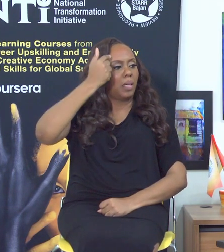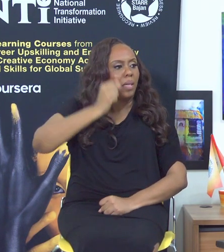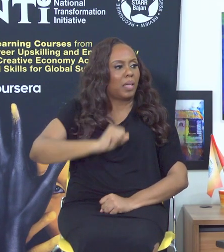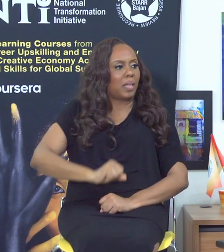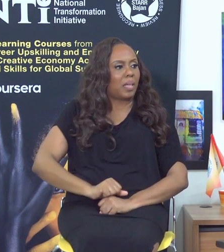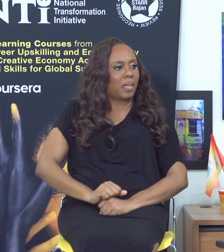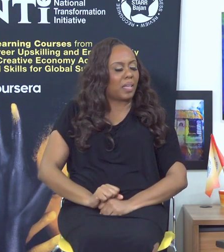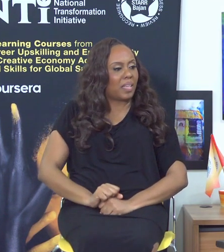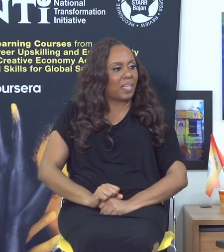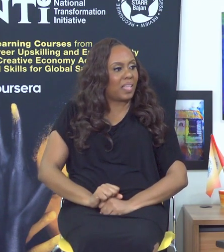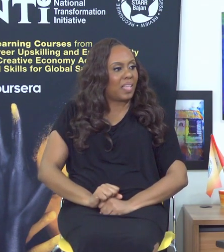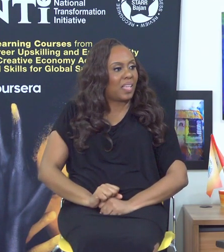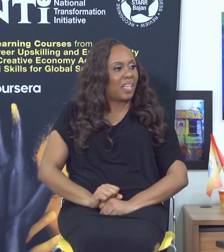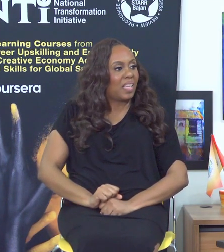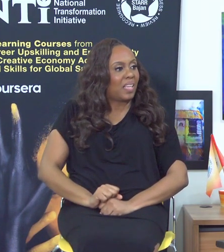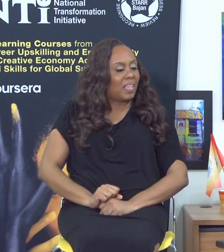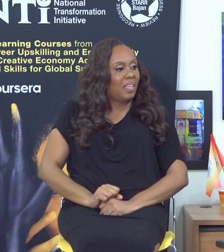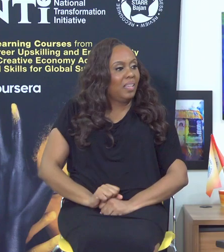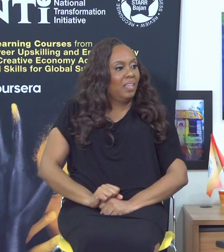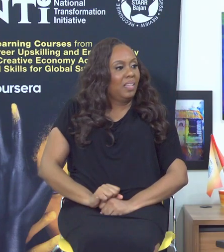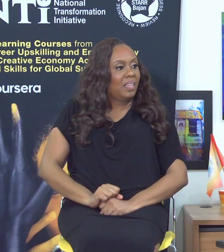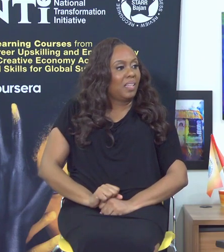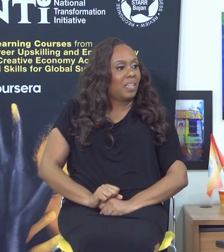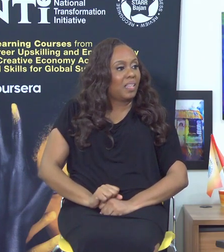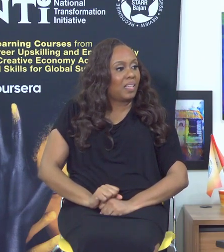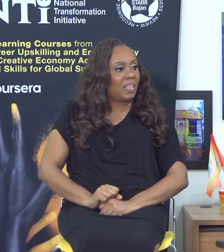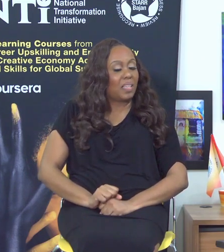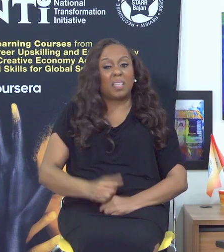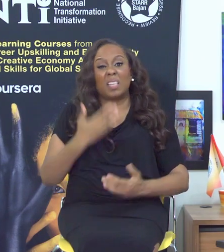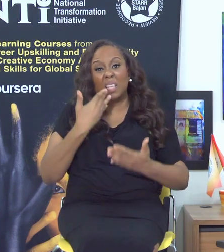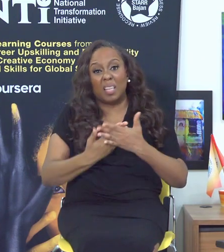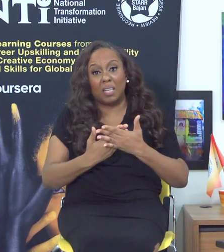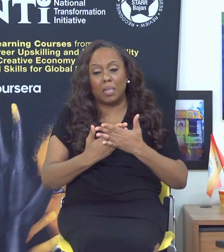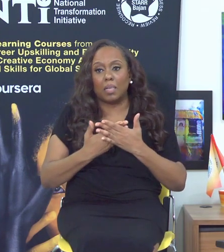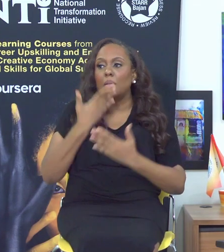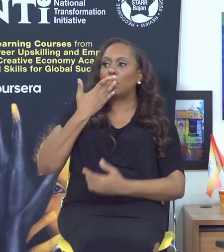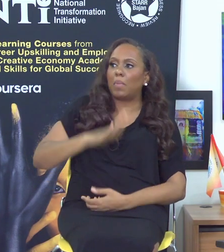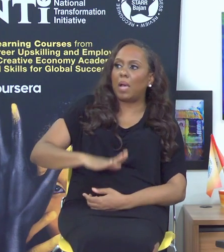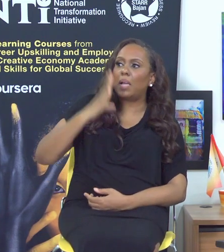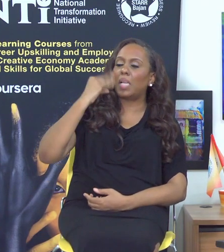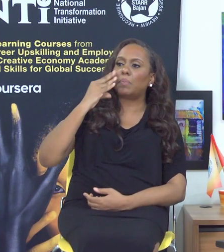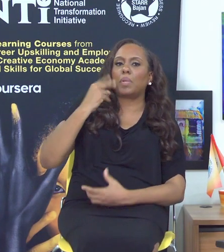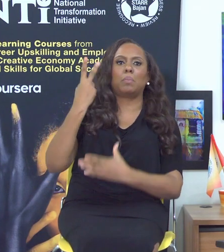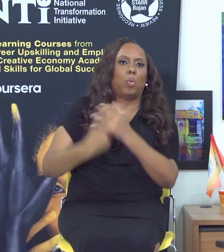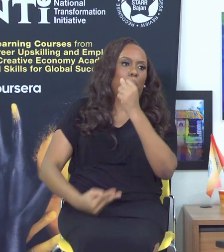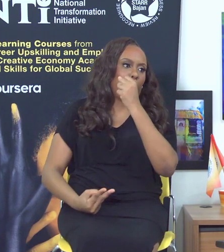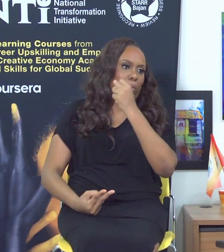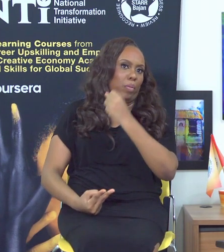it has been a good and bad experience.